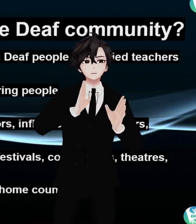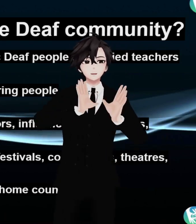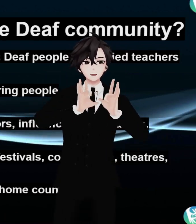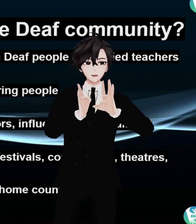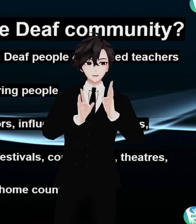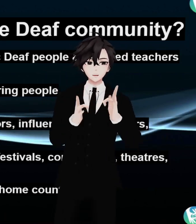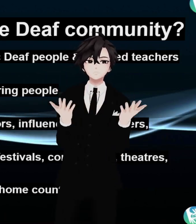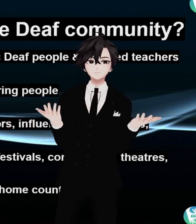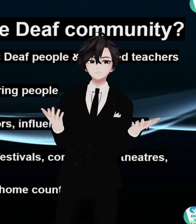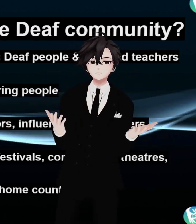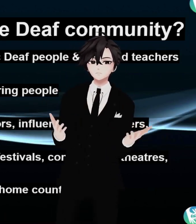on the internet.